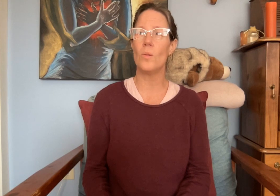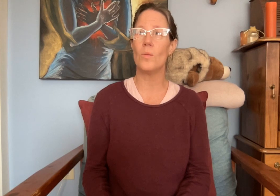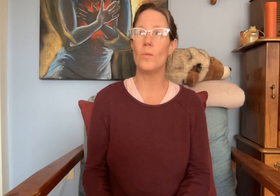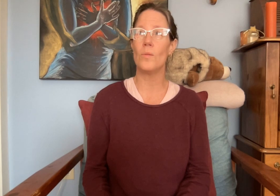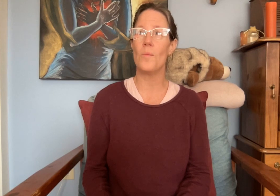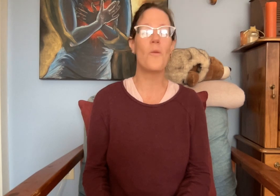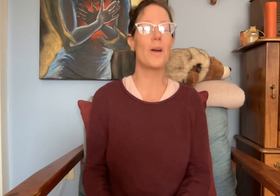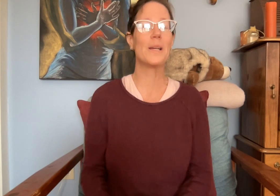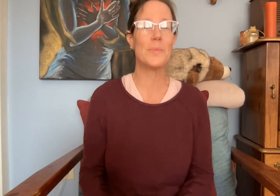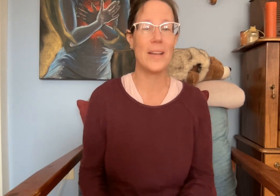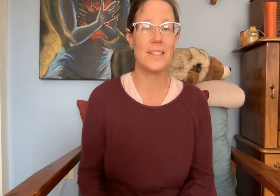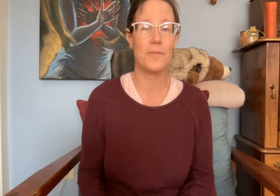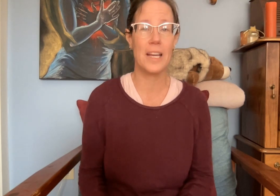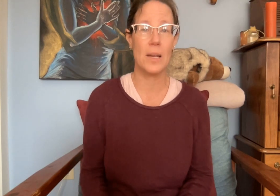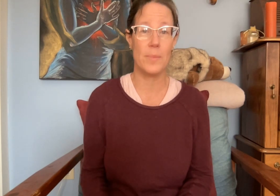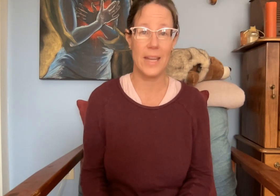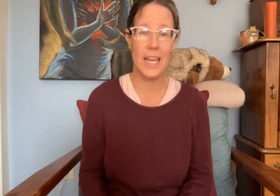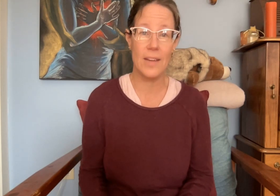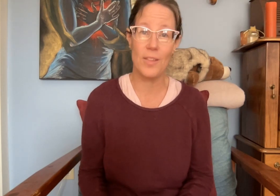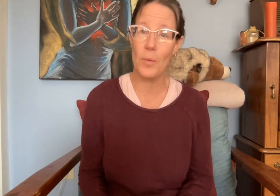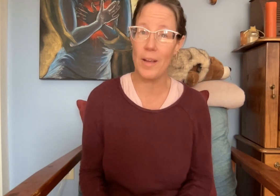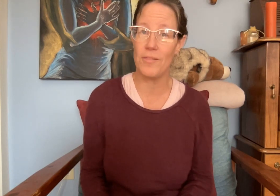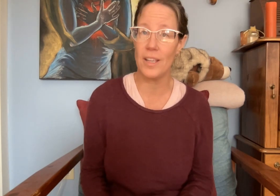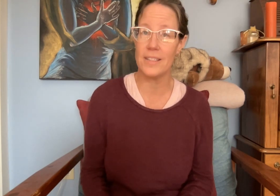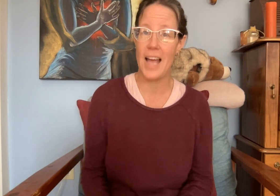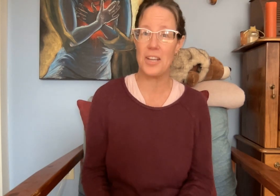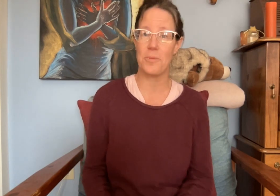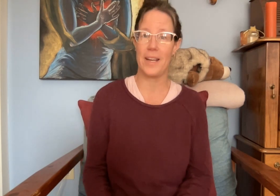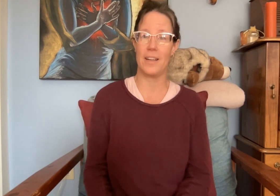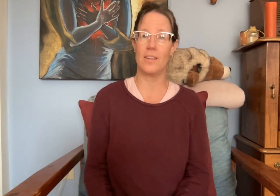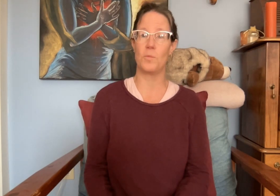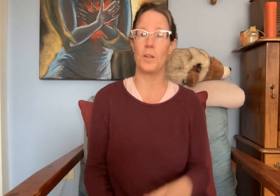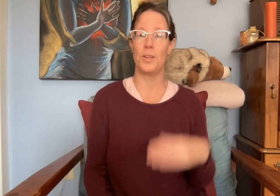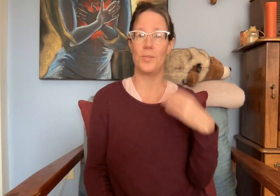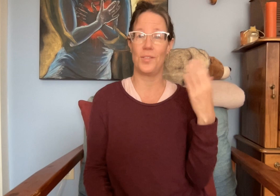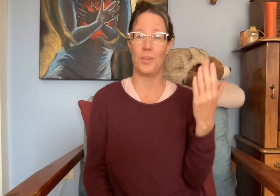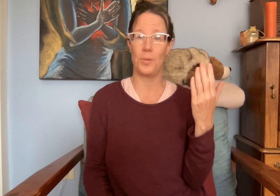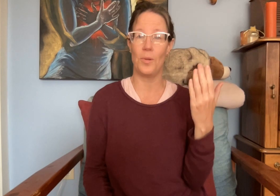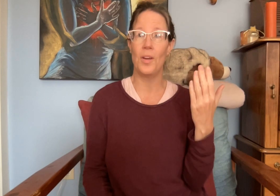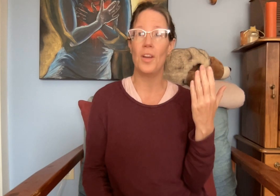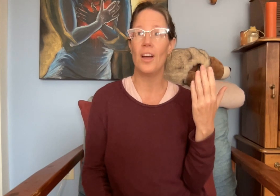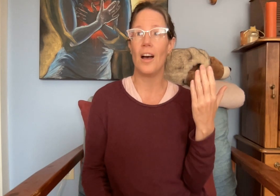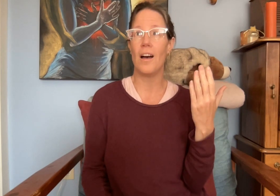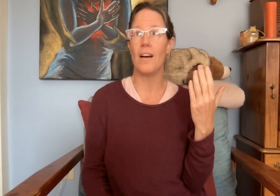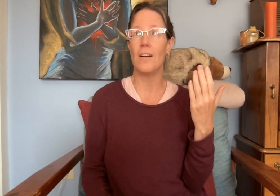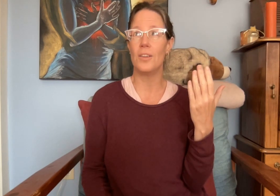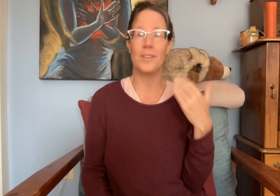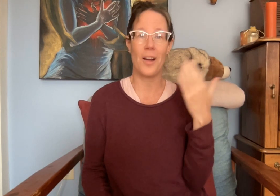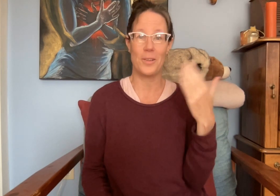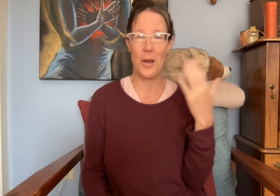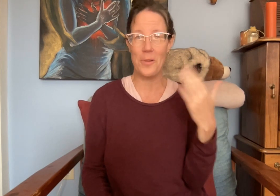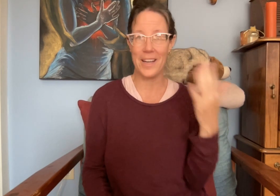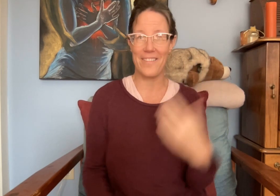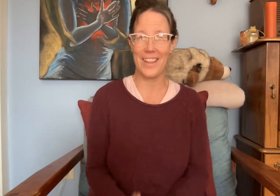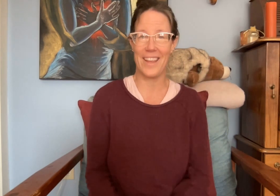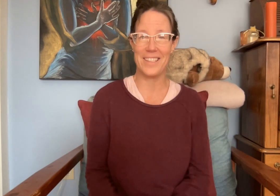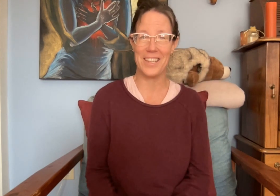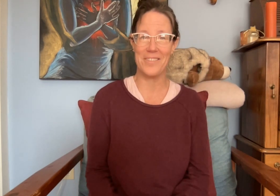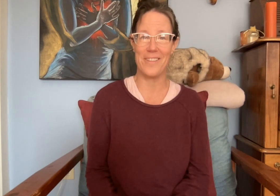So the more expressive we can be, even though it might feel exaggerated because we're used to using our tone and everything to